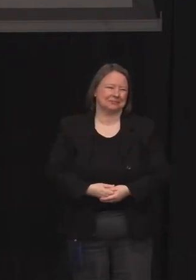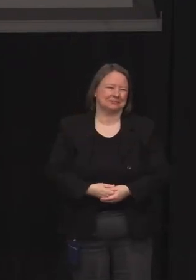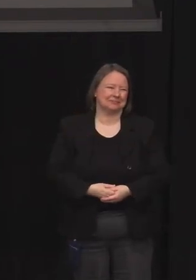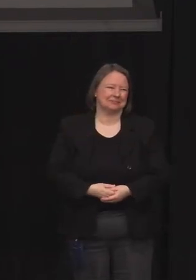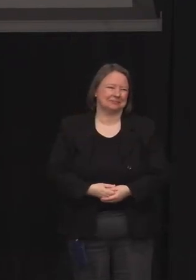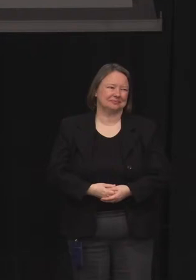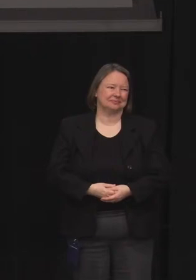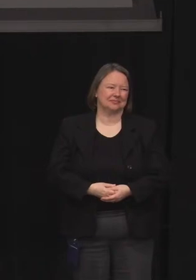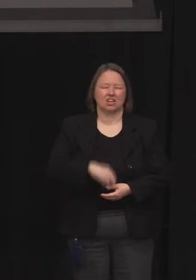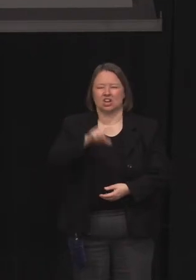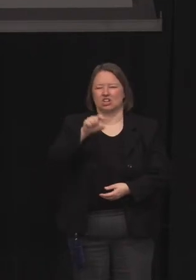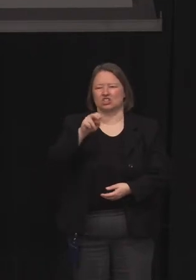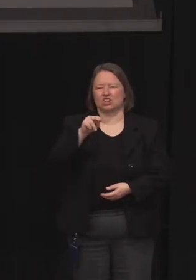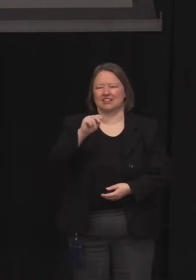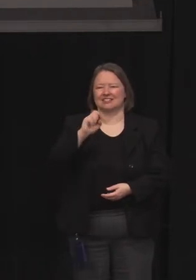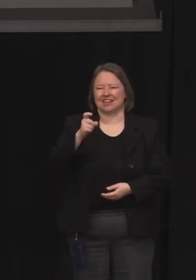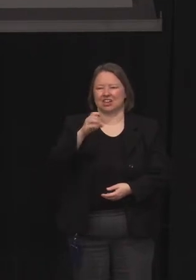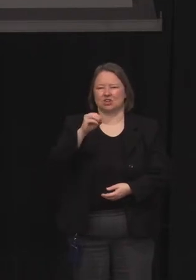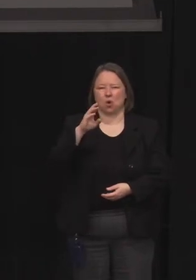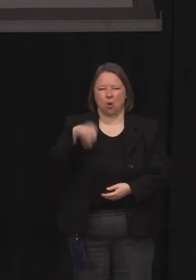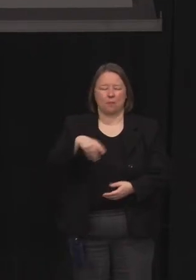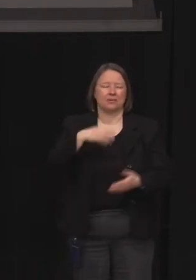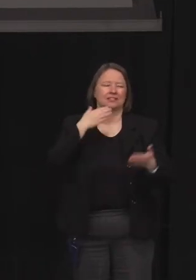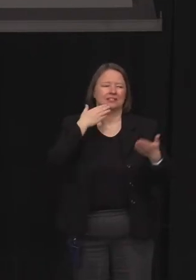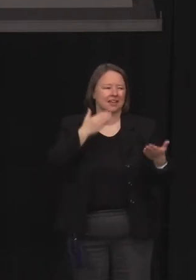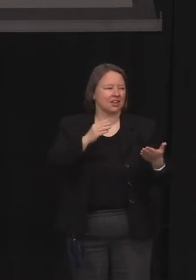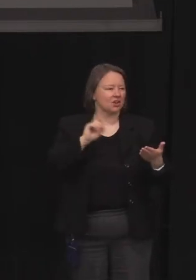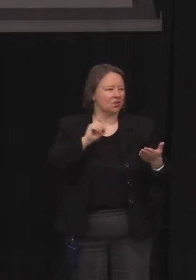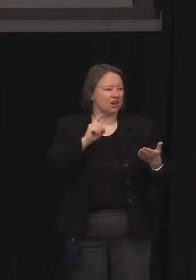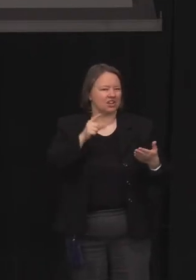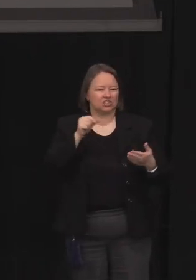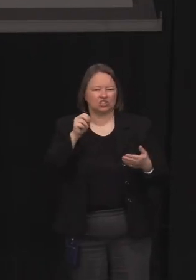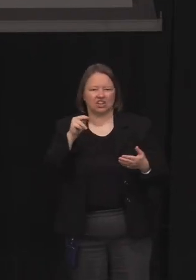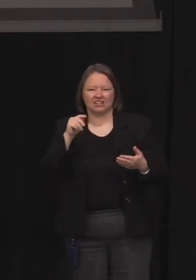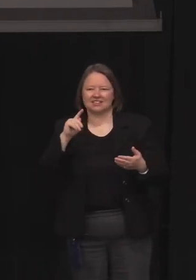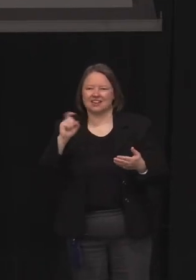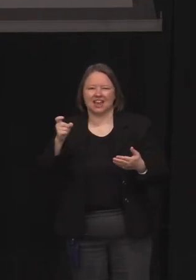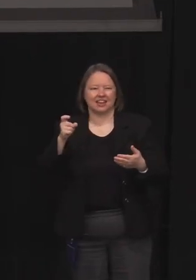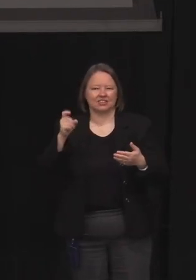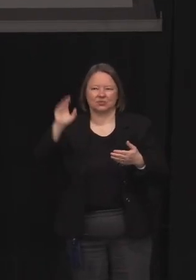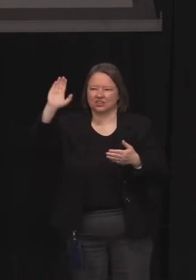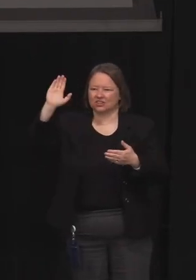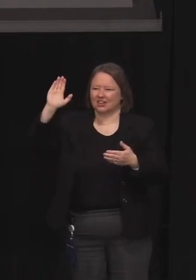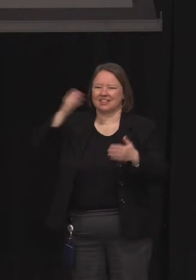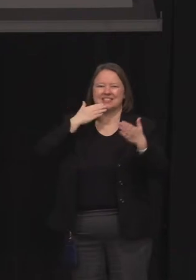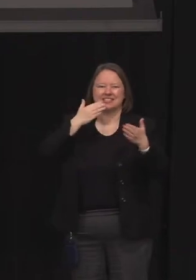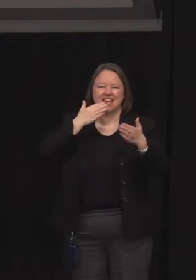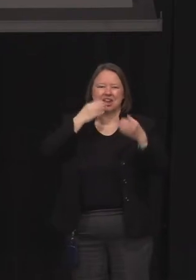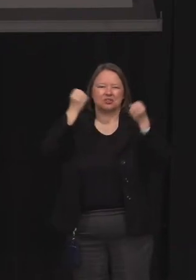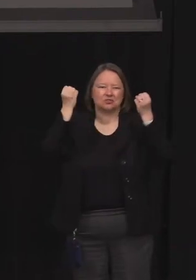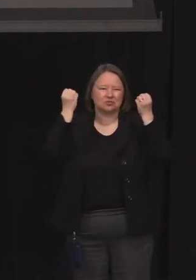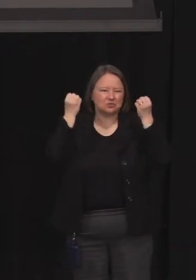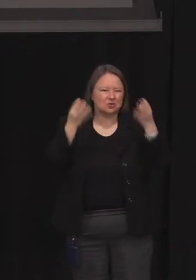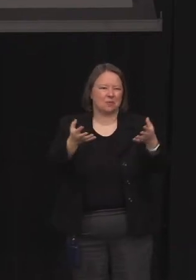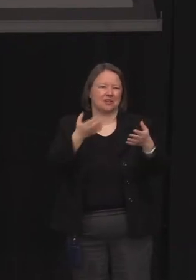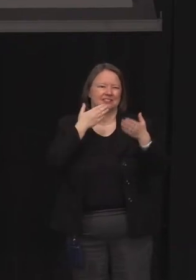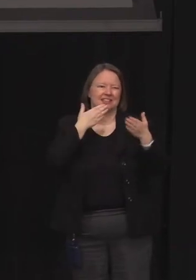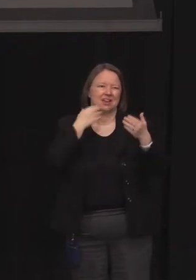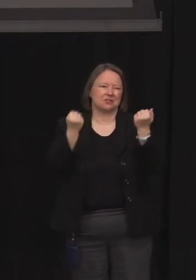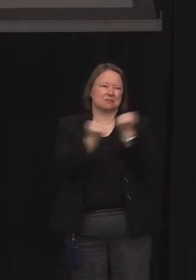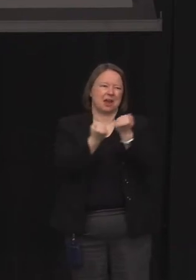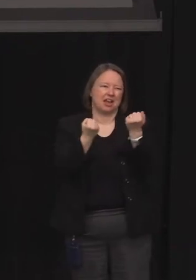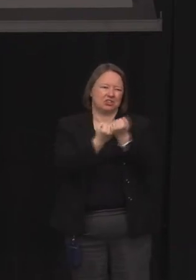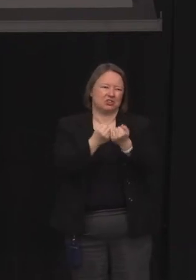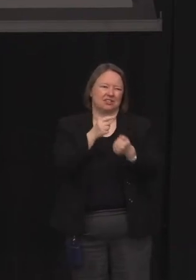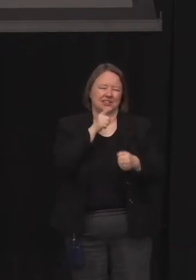To Gentex Corporation, thank you. Gentex, raise your hand. Thank you. Thank you so much. Thank you so much for sponsoring